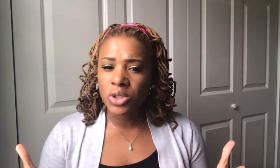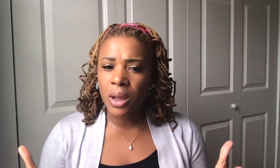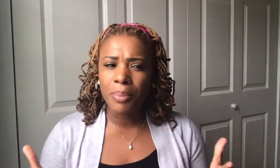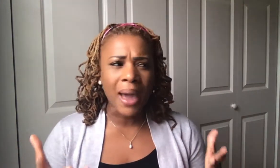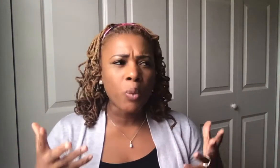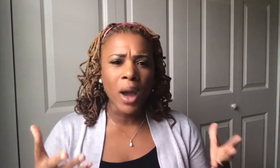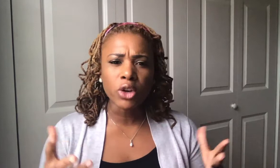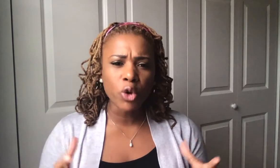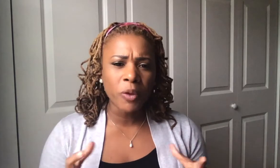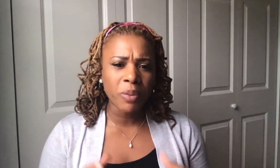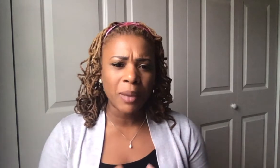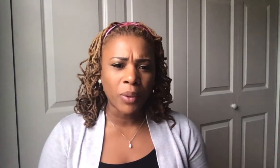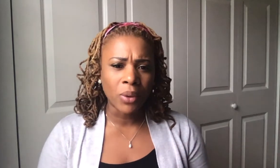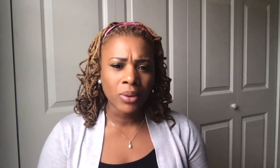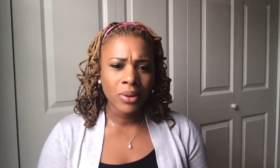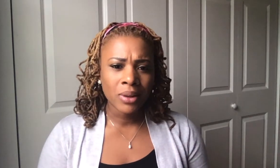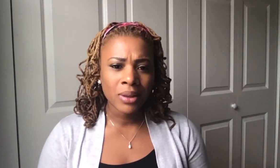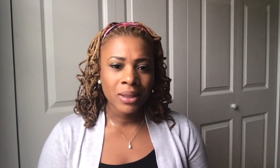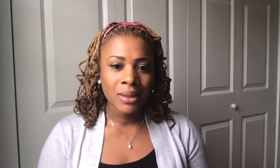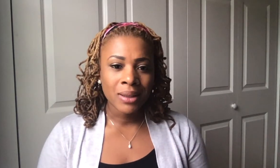by what group of people?